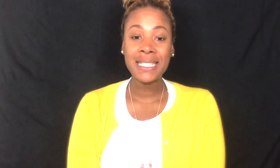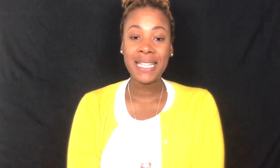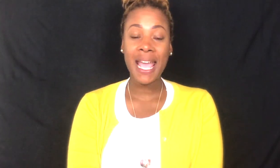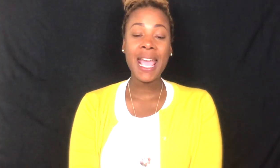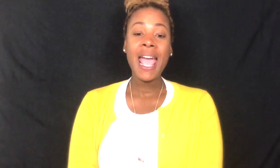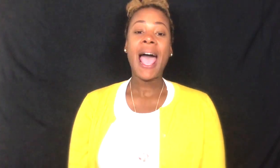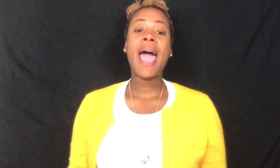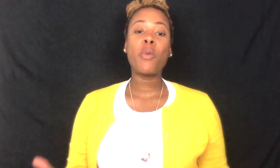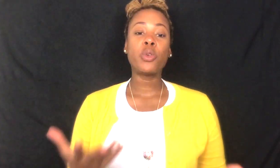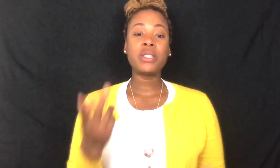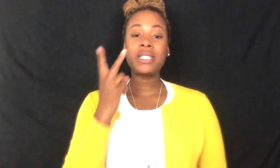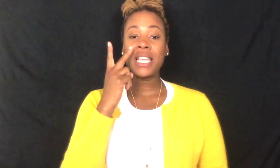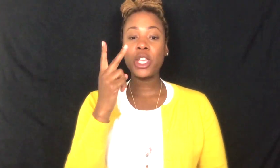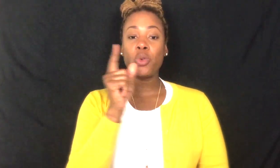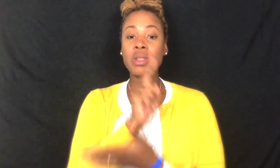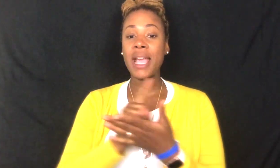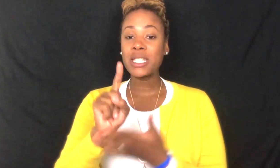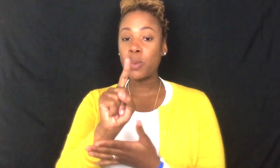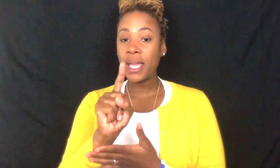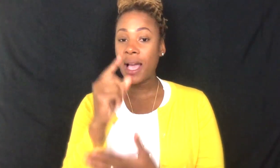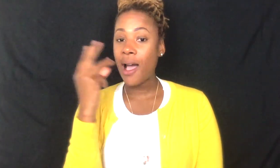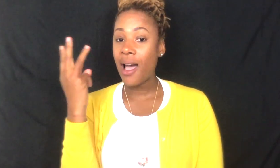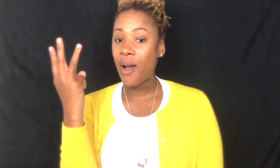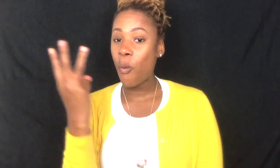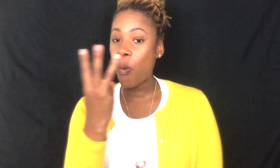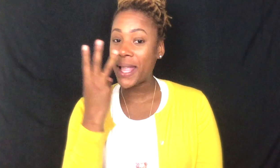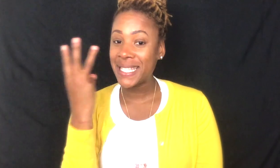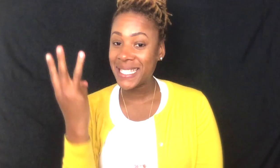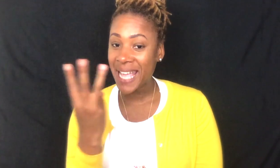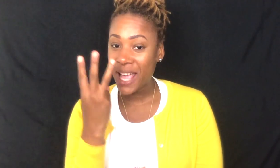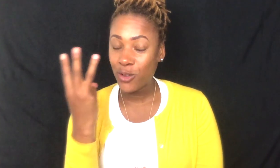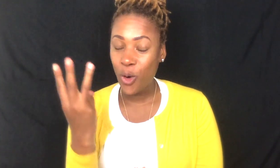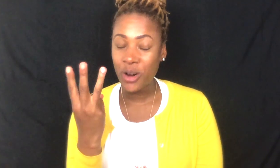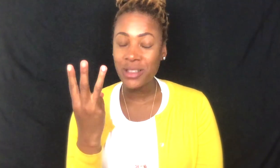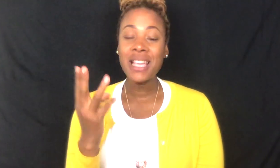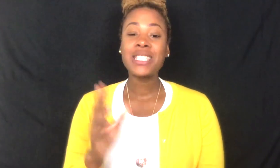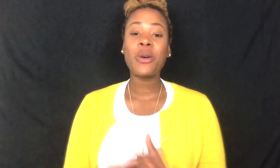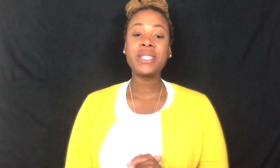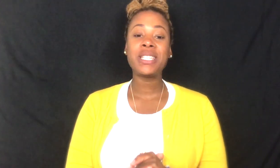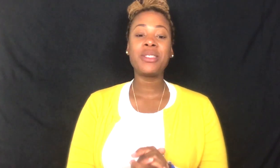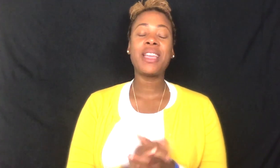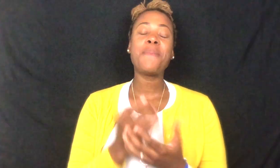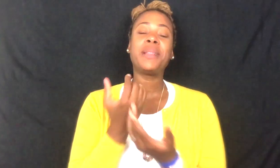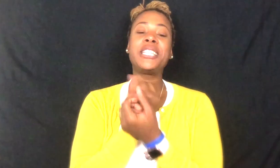today. I will see you next week, Wednesday, of course. So until then, please be